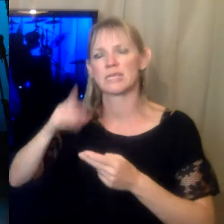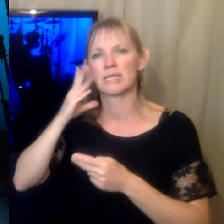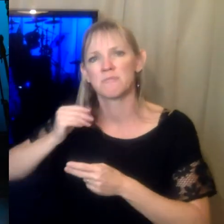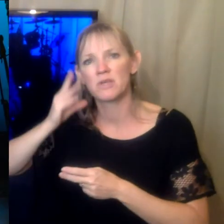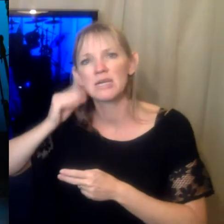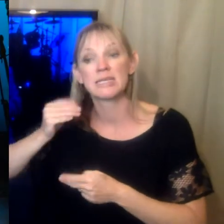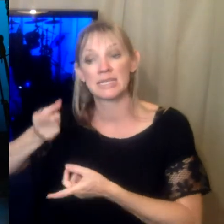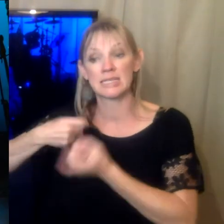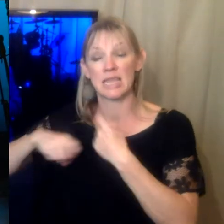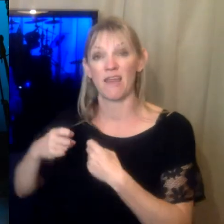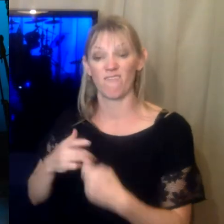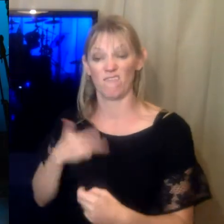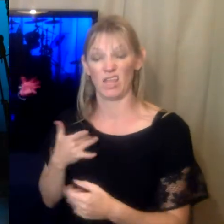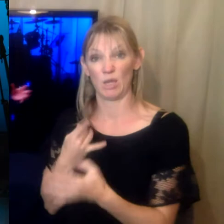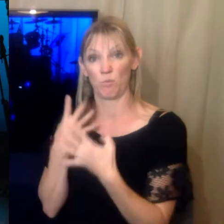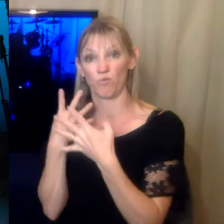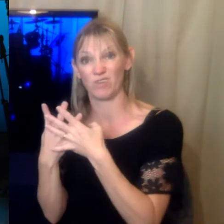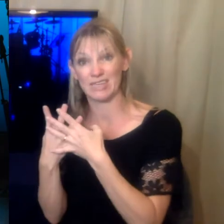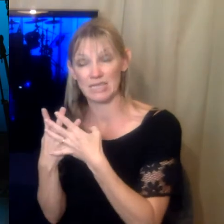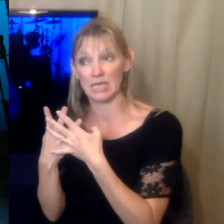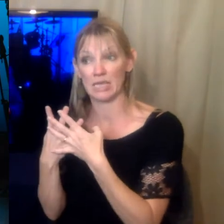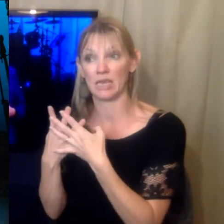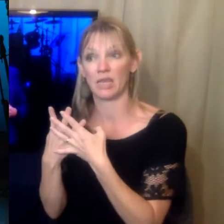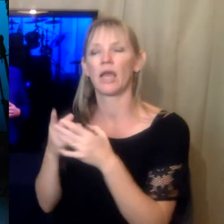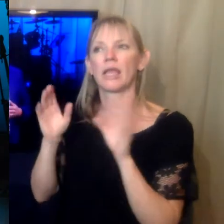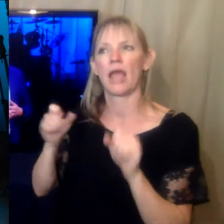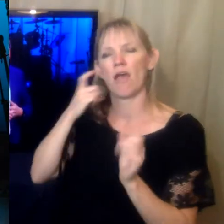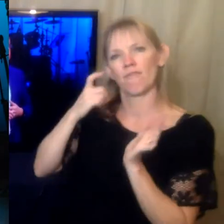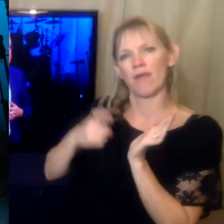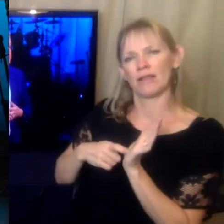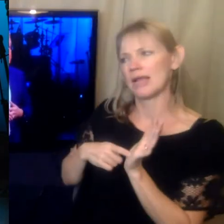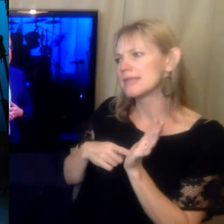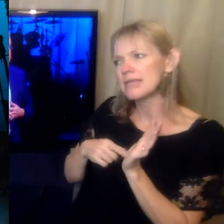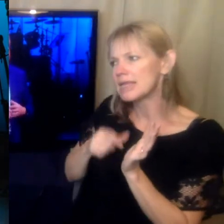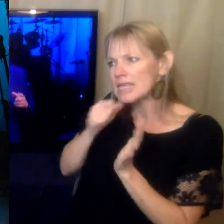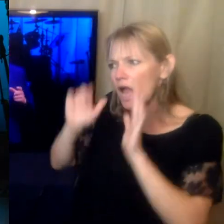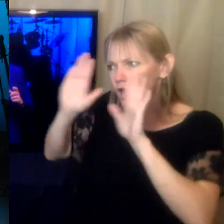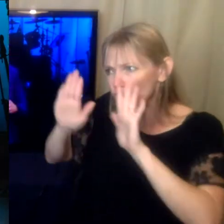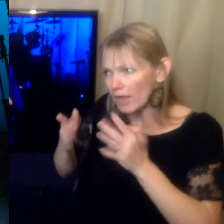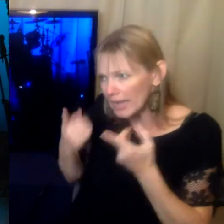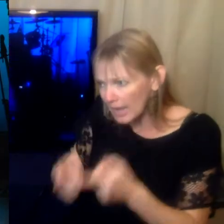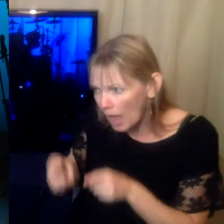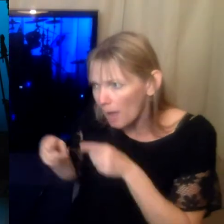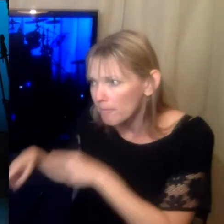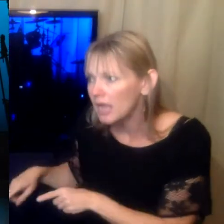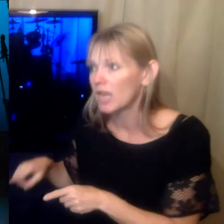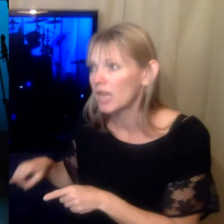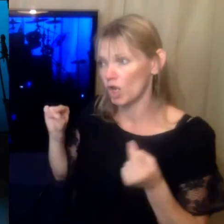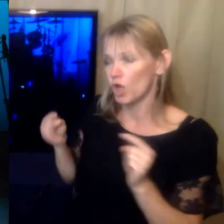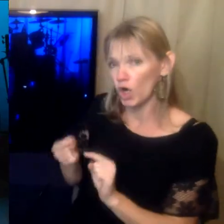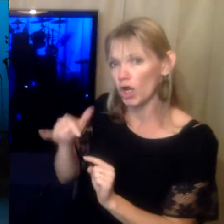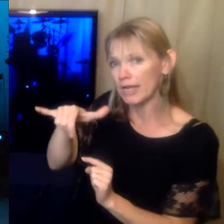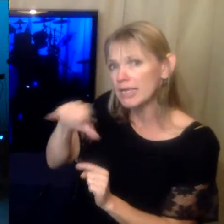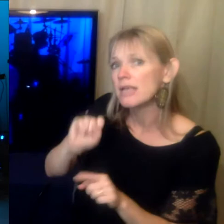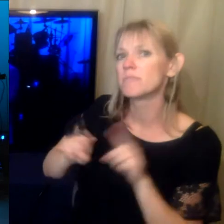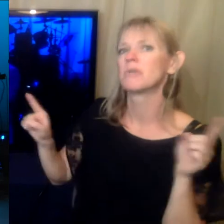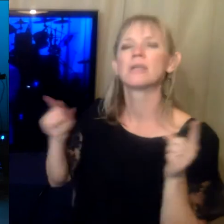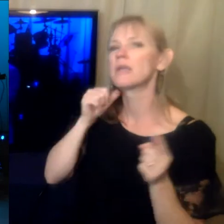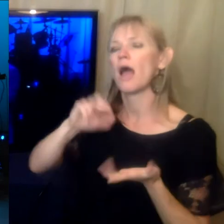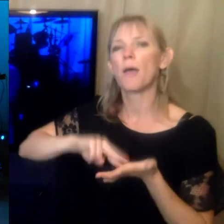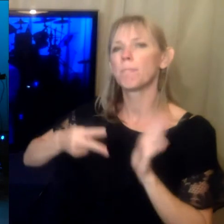we can realize that though it wasn't great that it happened, and it hurt, it does not contain